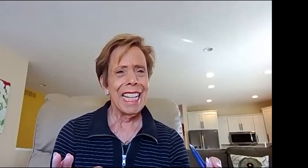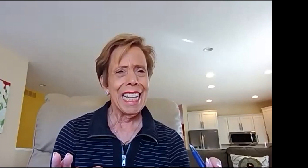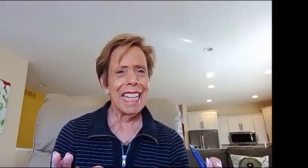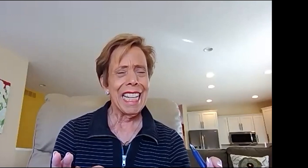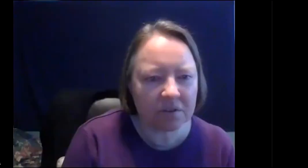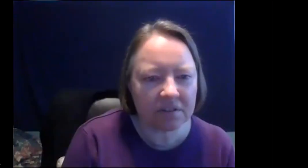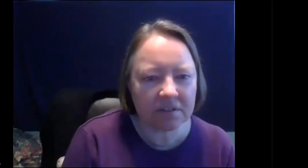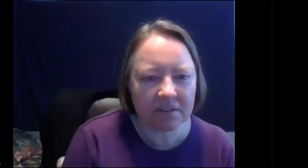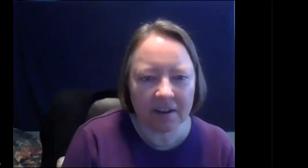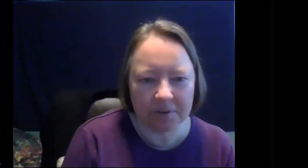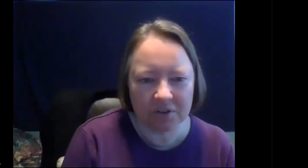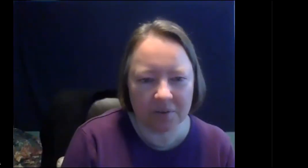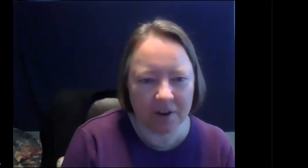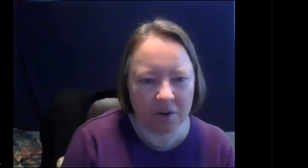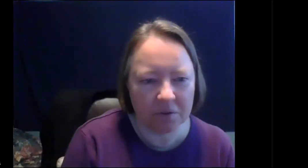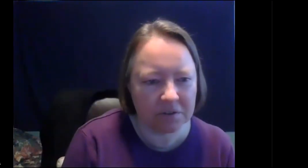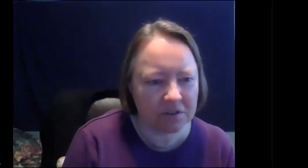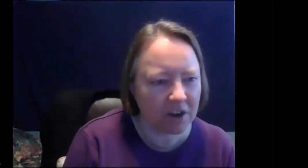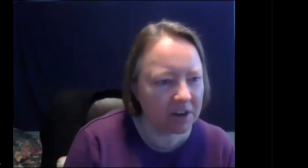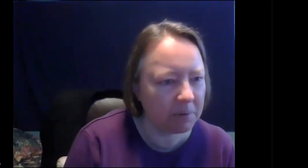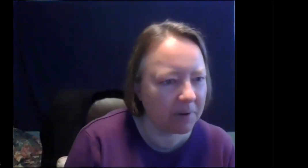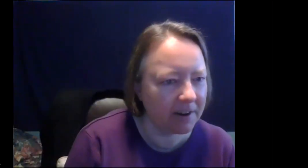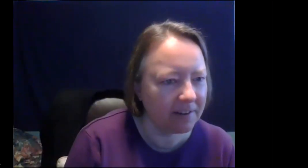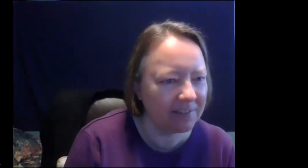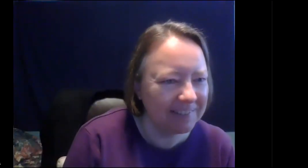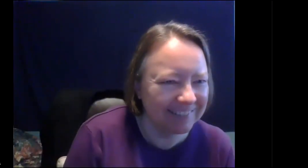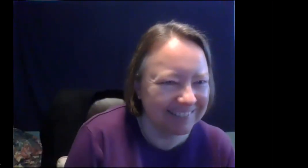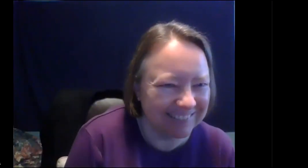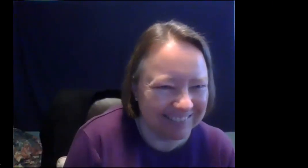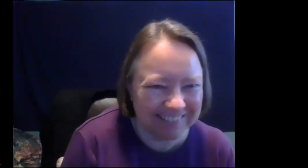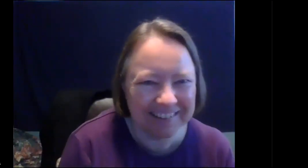Let's see I was trying to figure out who's talking to me right now.